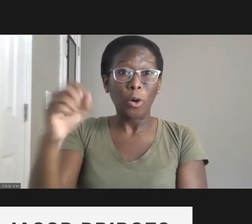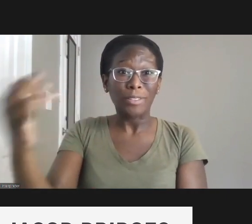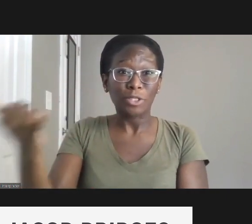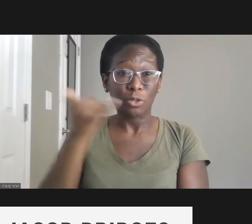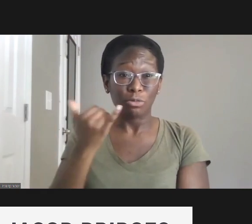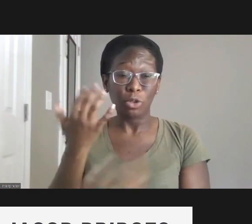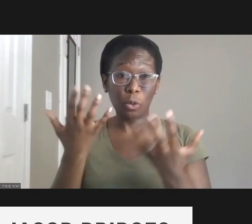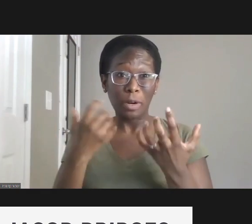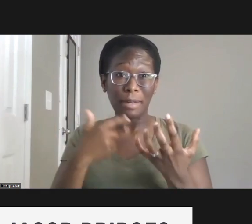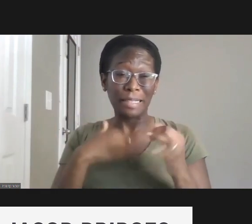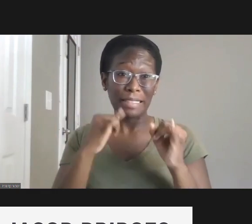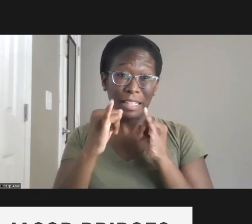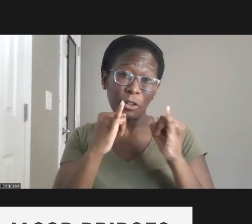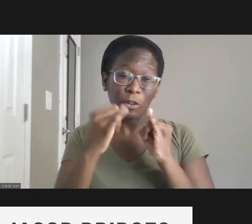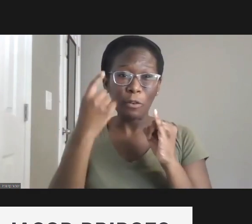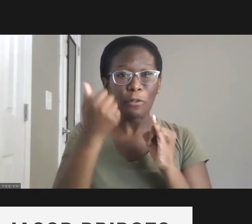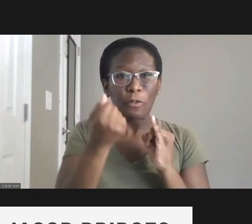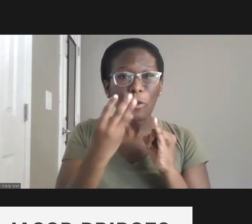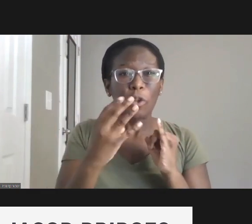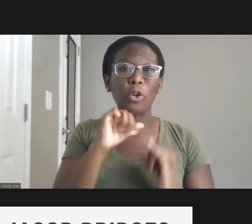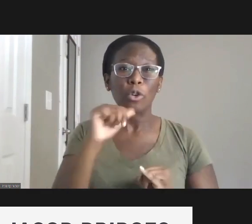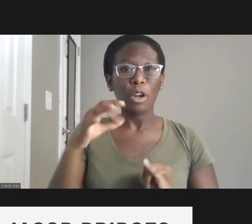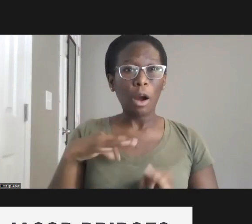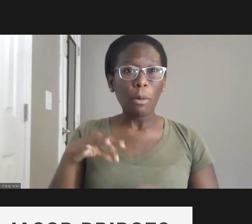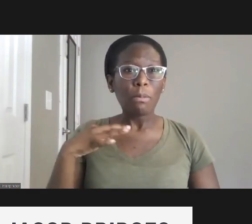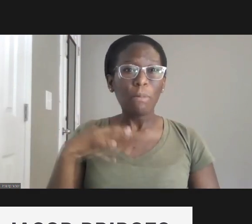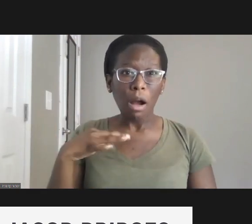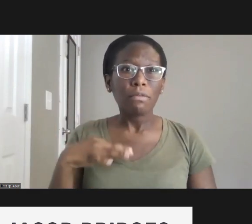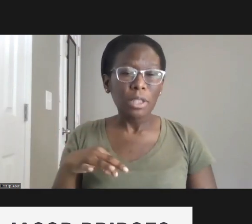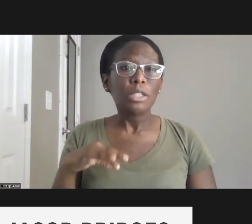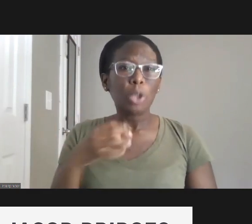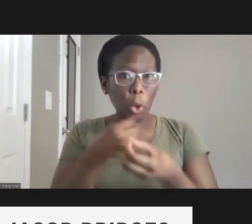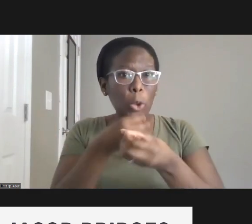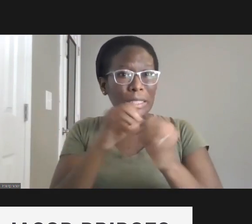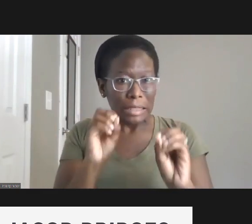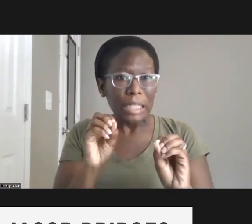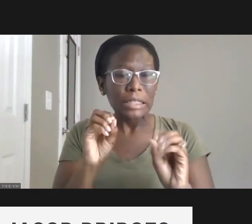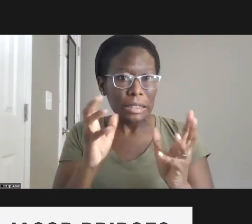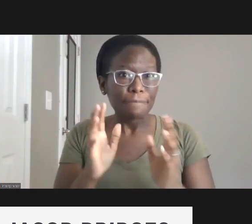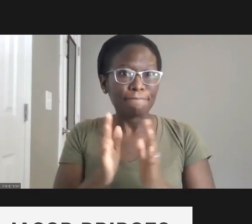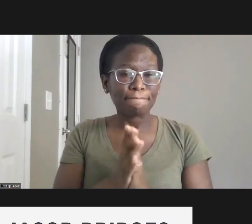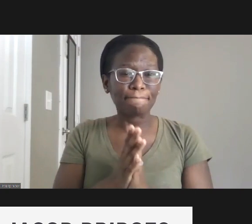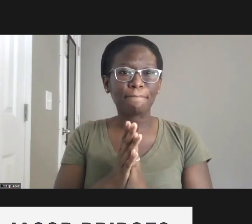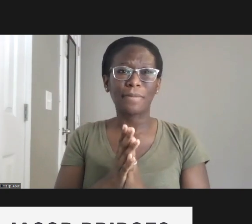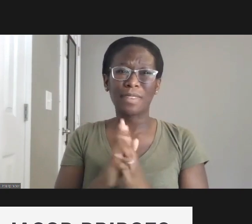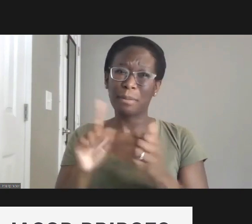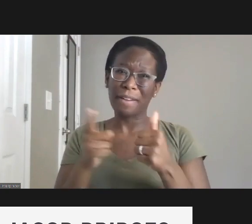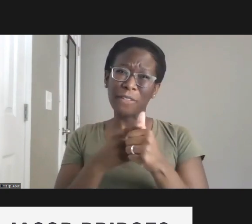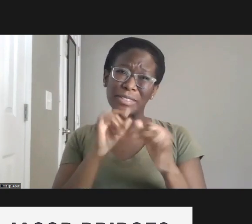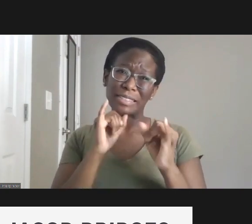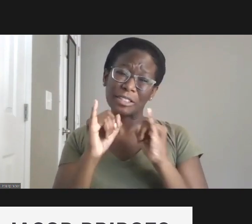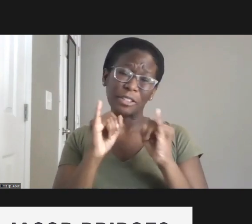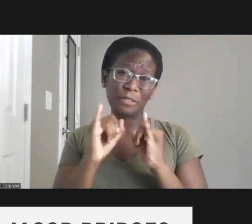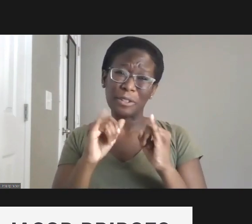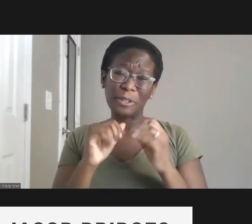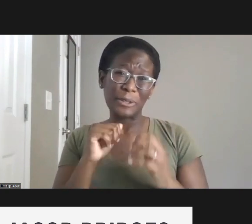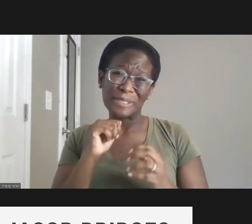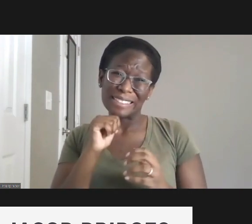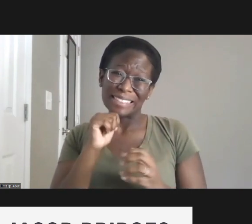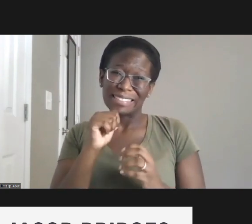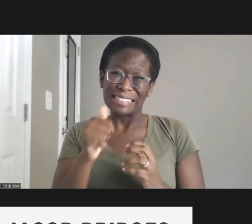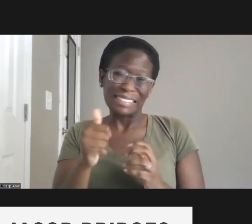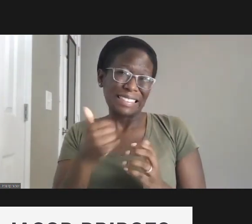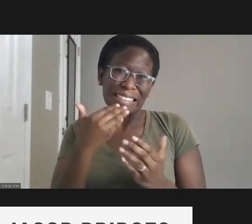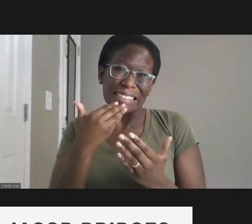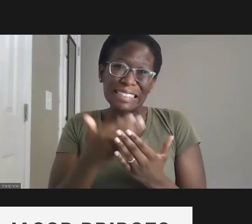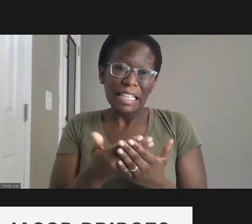that were directly impacting vulnerable populations. But my first interview did not go so well. I had the passion